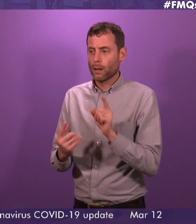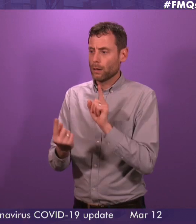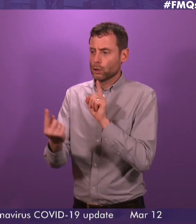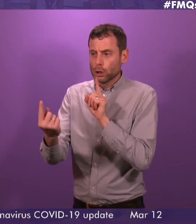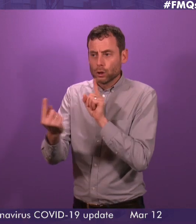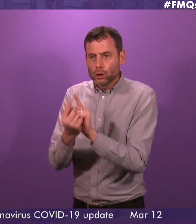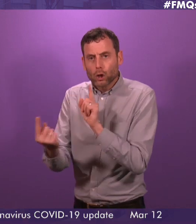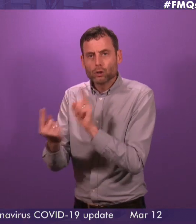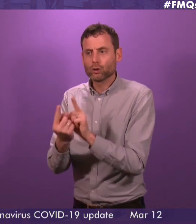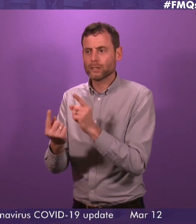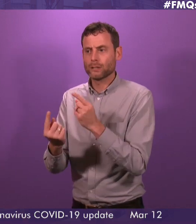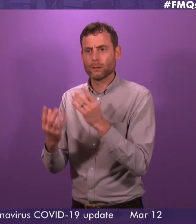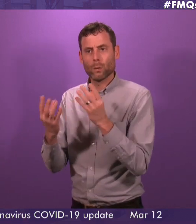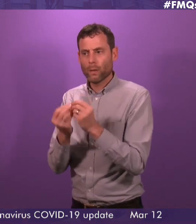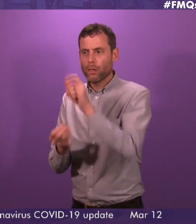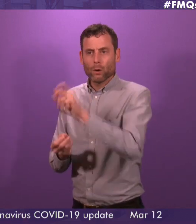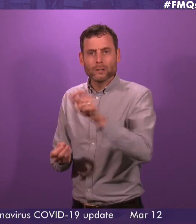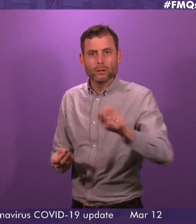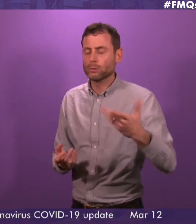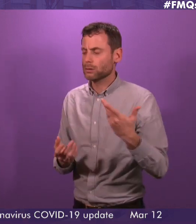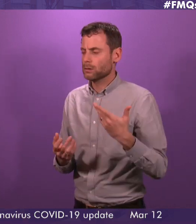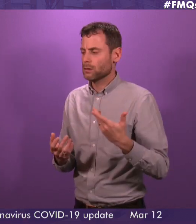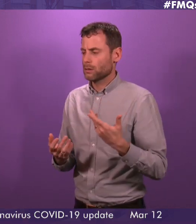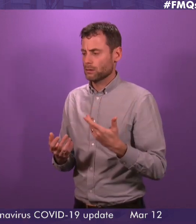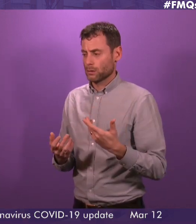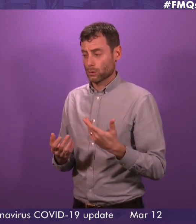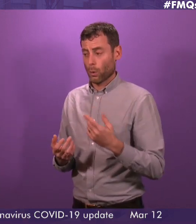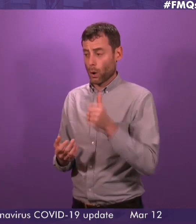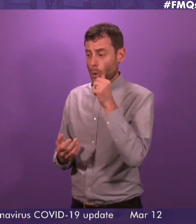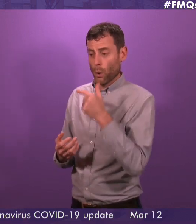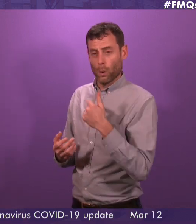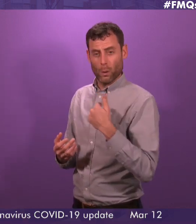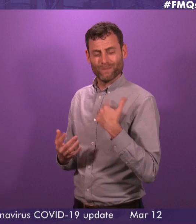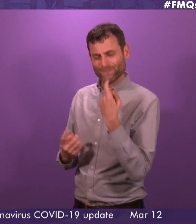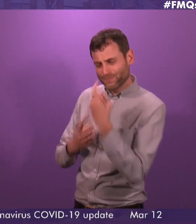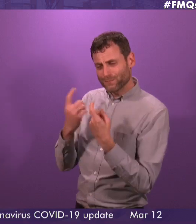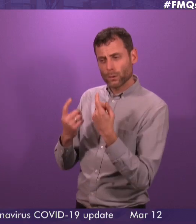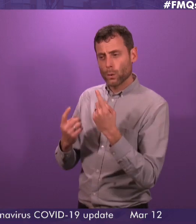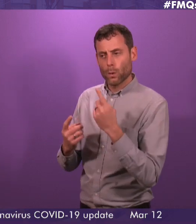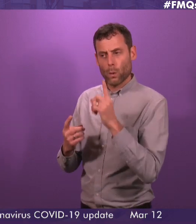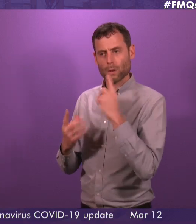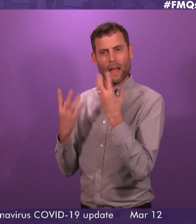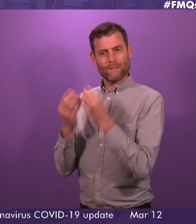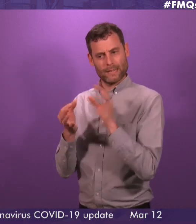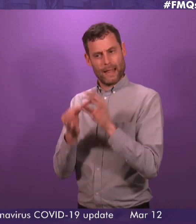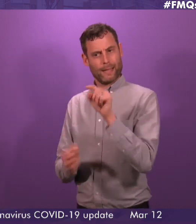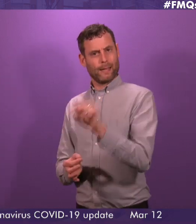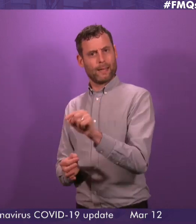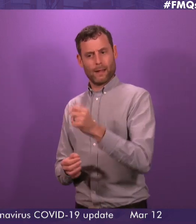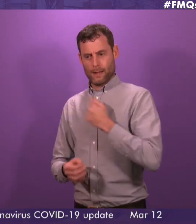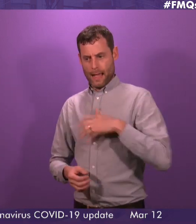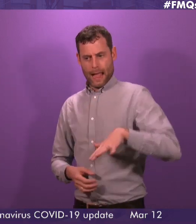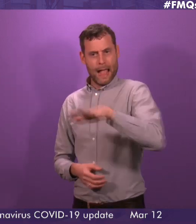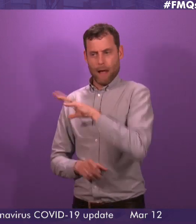future, etc. And will we be provided with an opportunity at some stage to ask similar questions of either yourself or